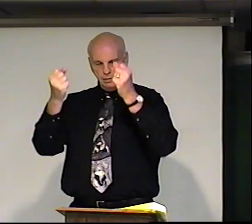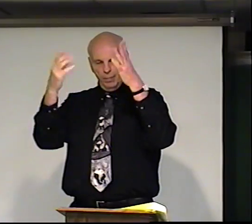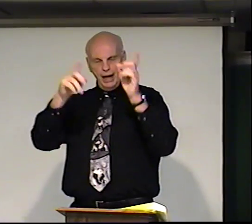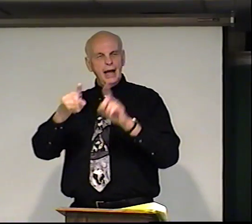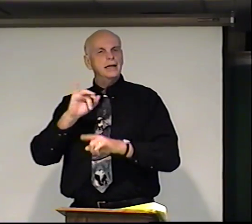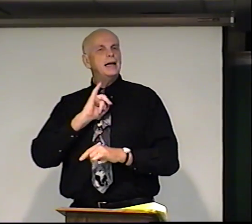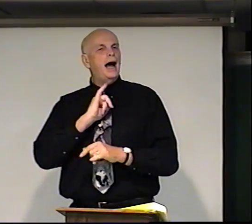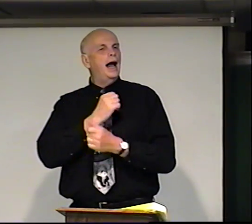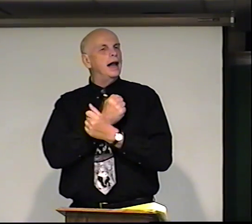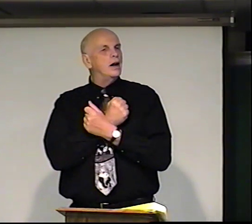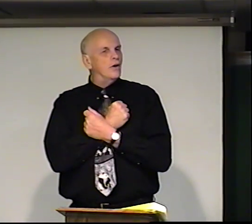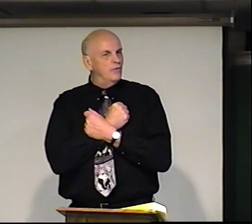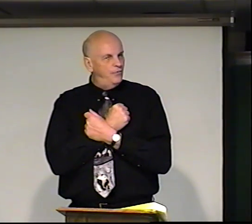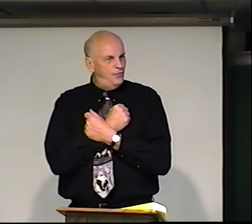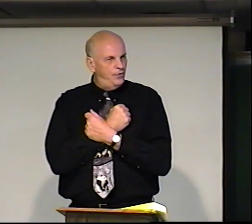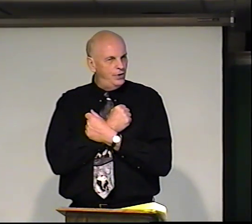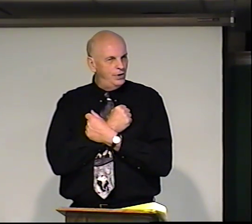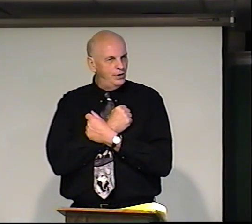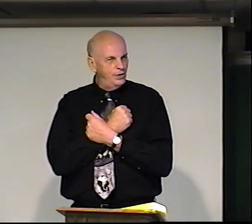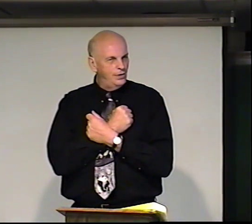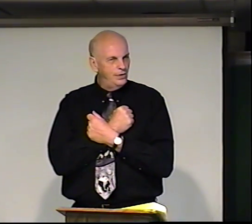It's many of I know.